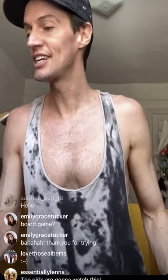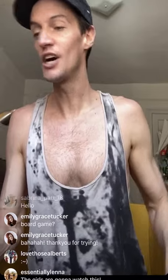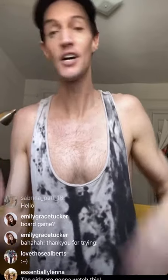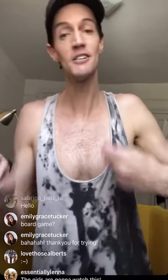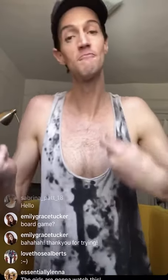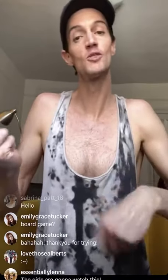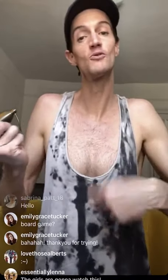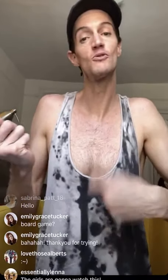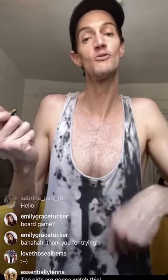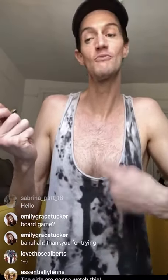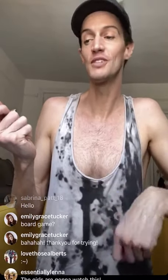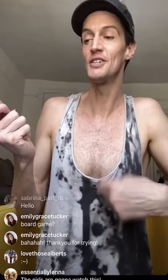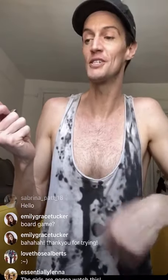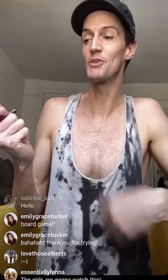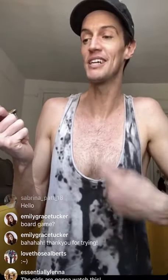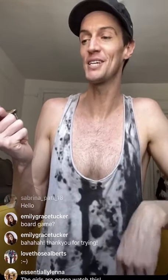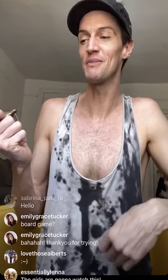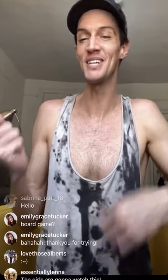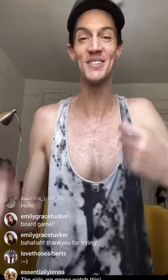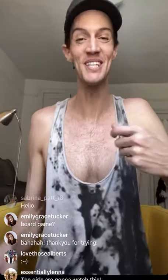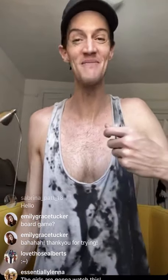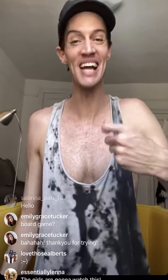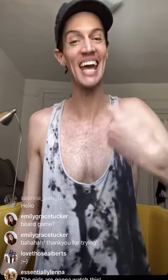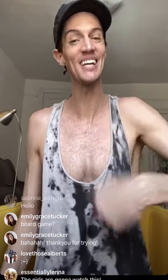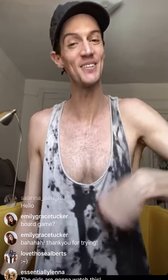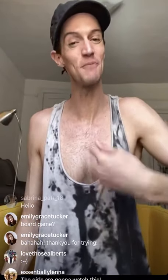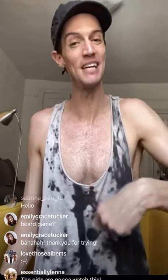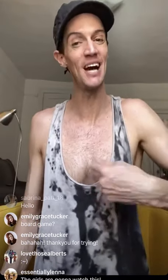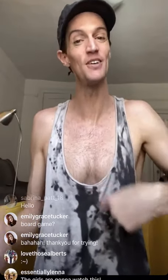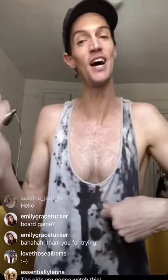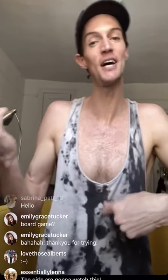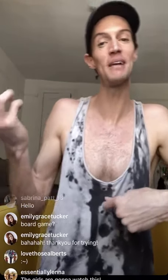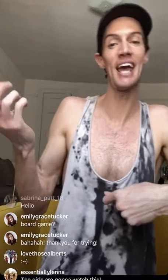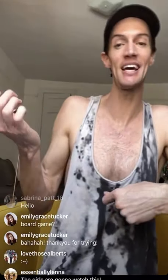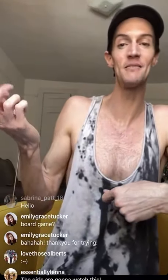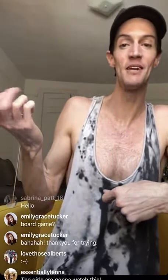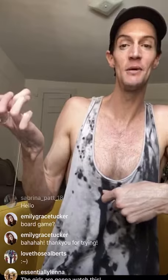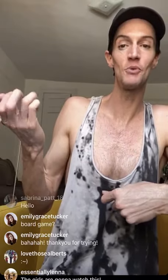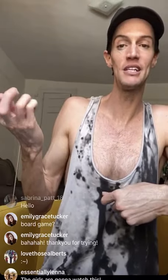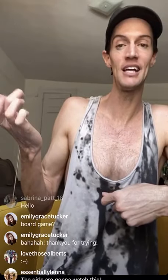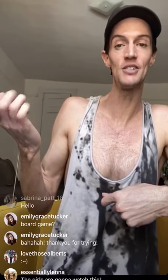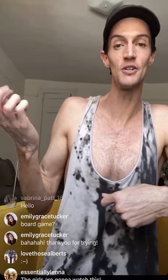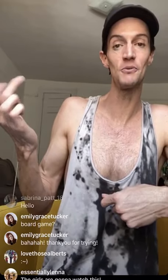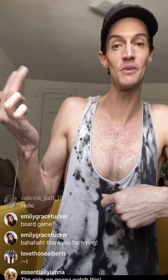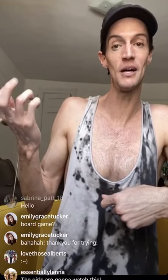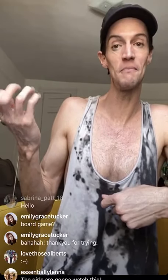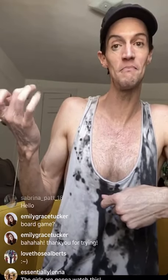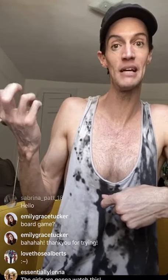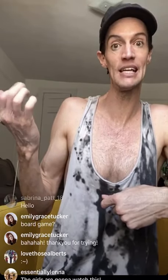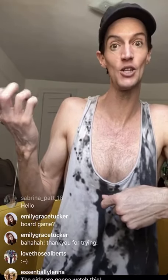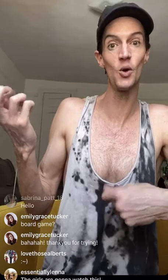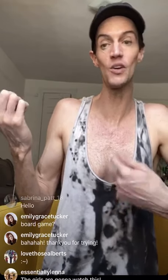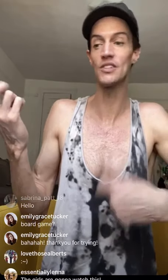Guitar. You just pretend like you play. So the dominant hand goes up and down. Non-dominant hand pretends you're hitting the chords on the